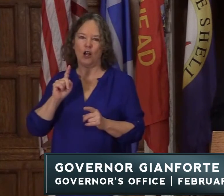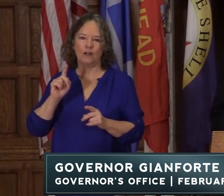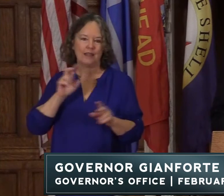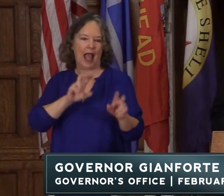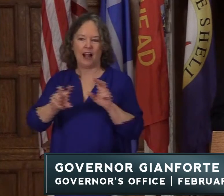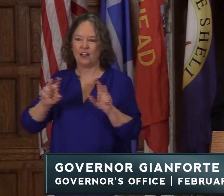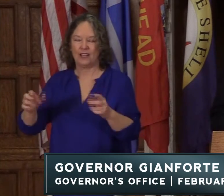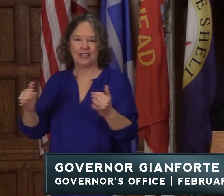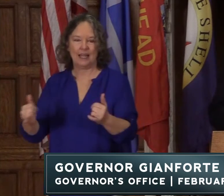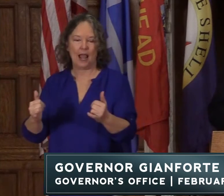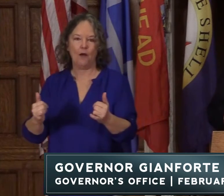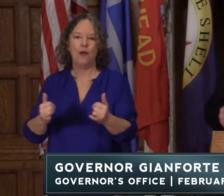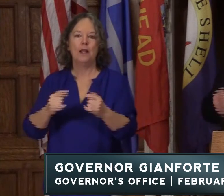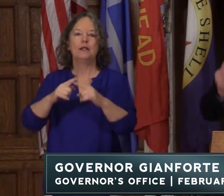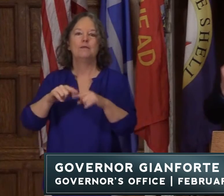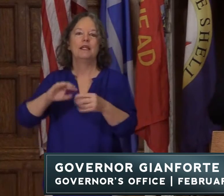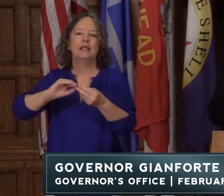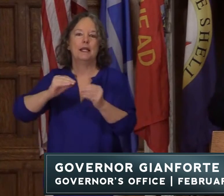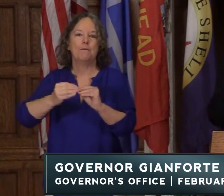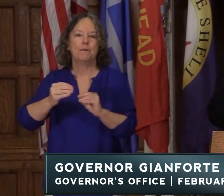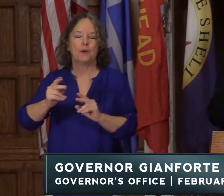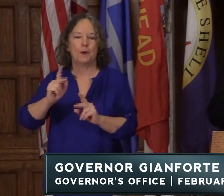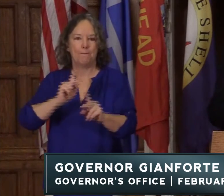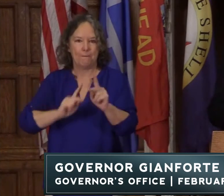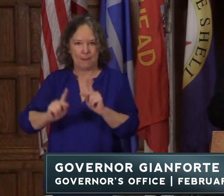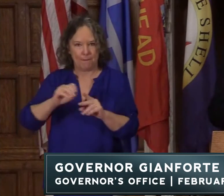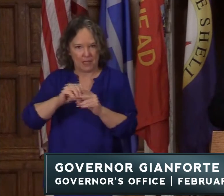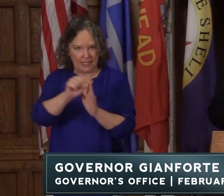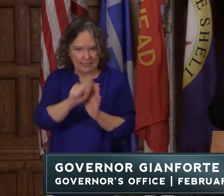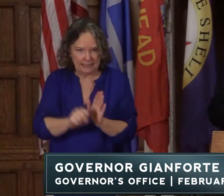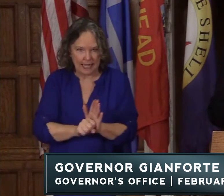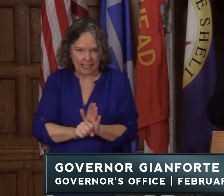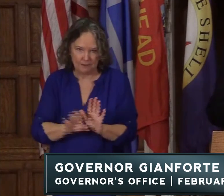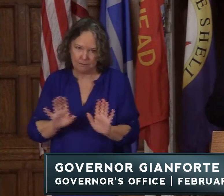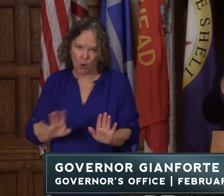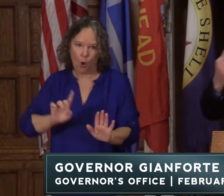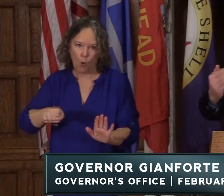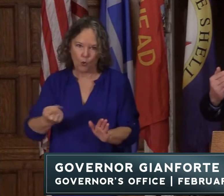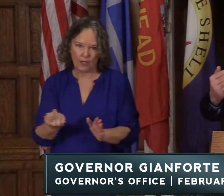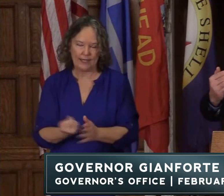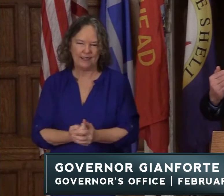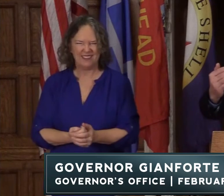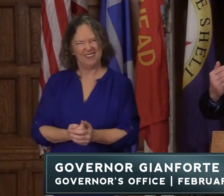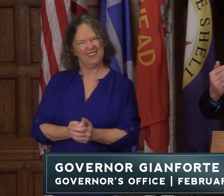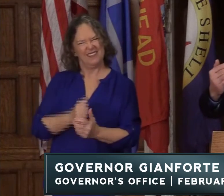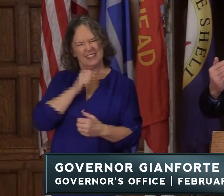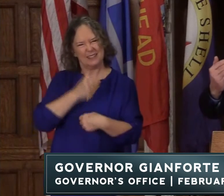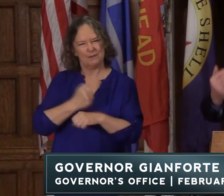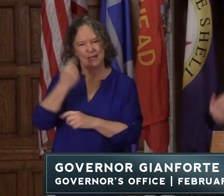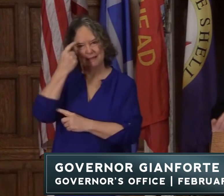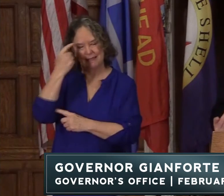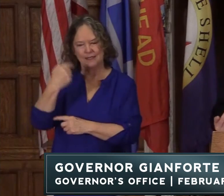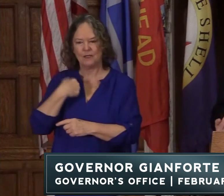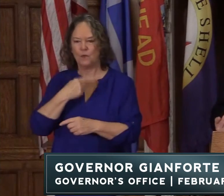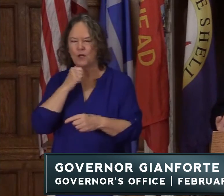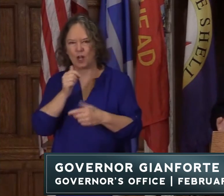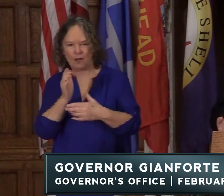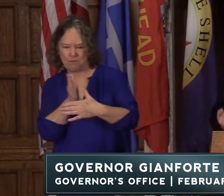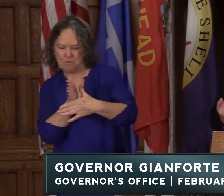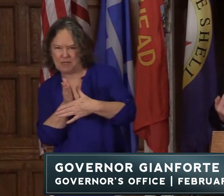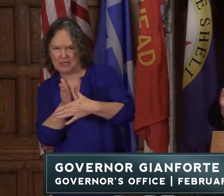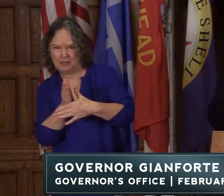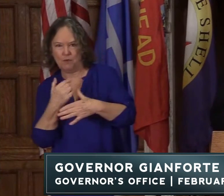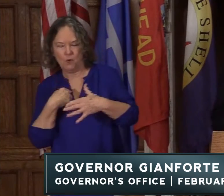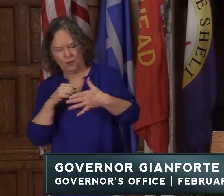per capita basis, but that doesn't totally make sense to me either because we're not at the median. We're at the very low end of the